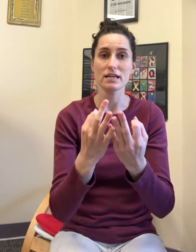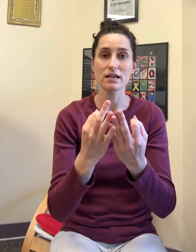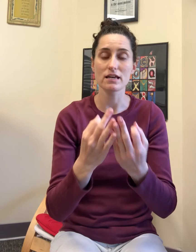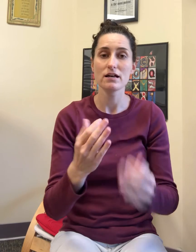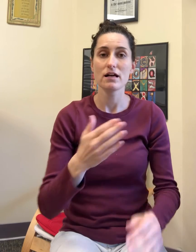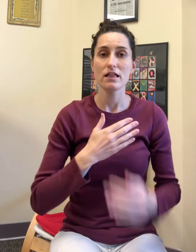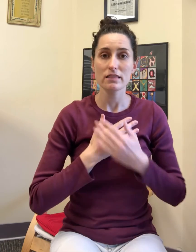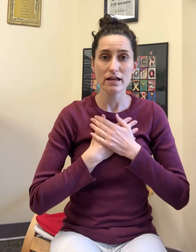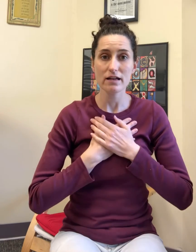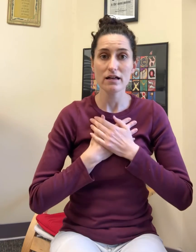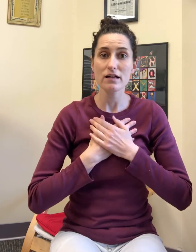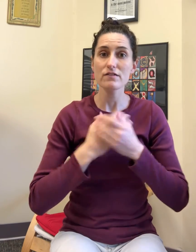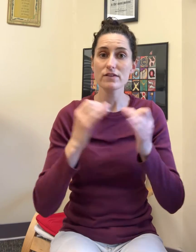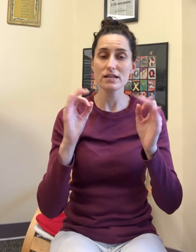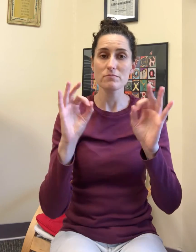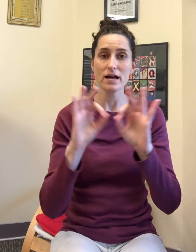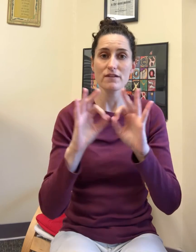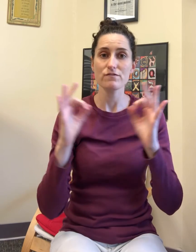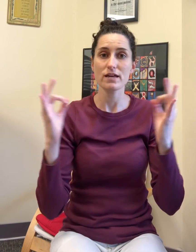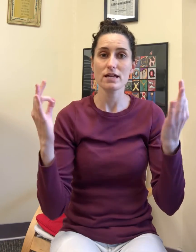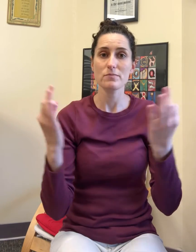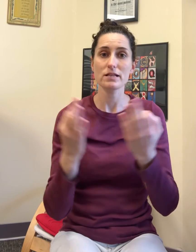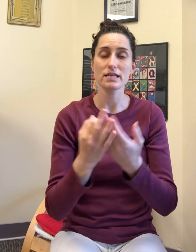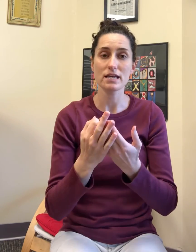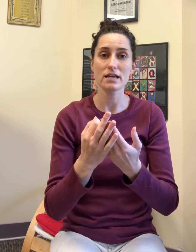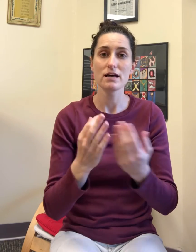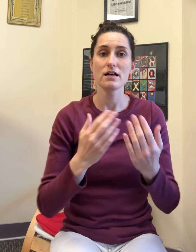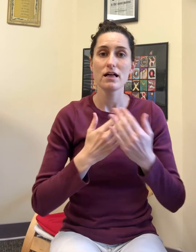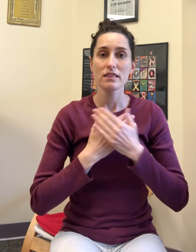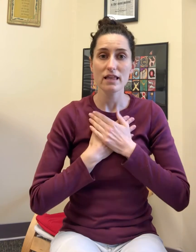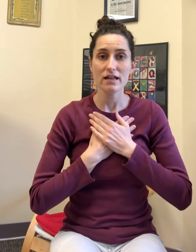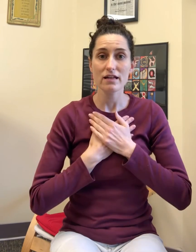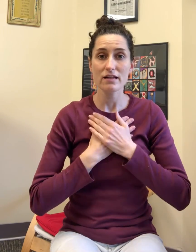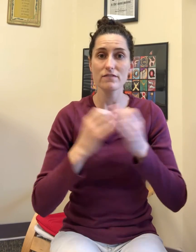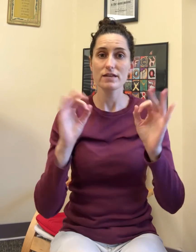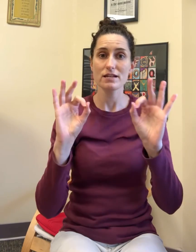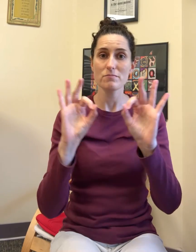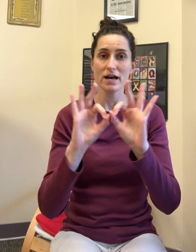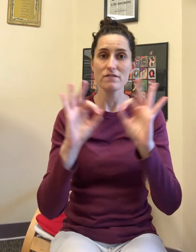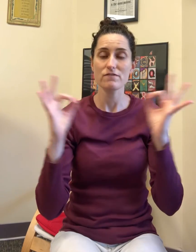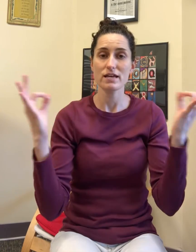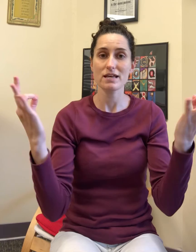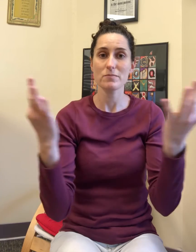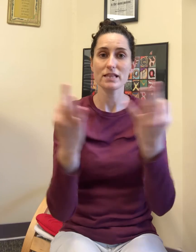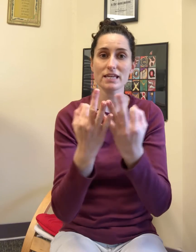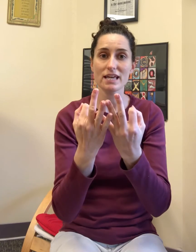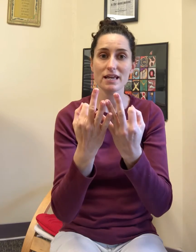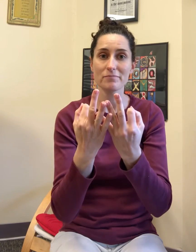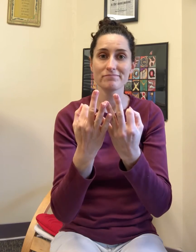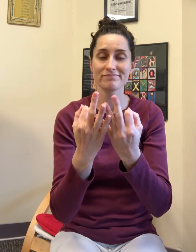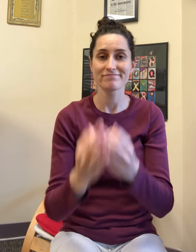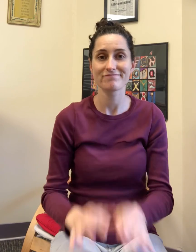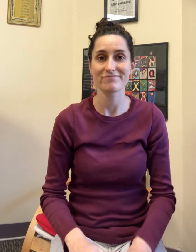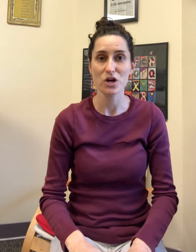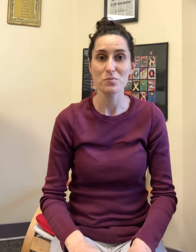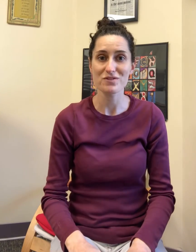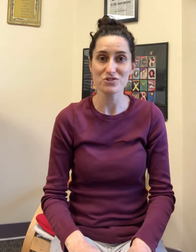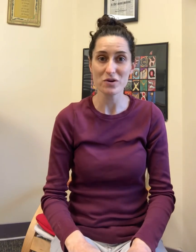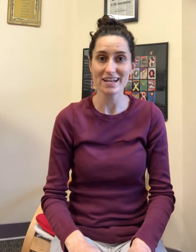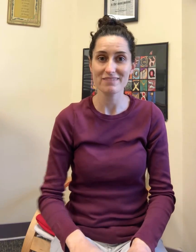Love in my family. Love in my family. Hope you enjoyed it.